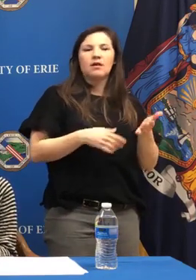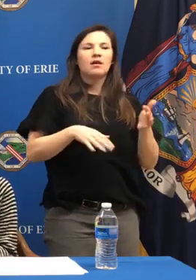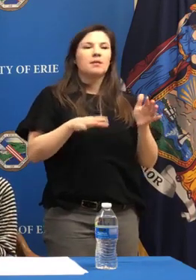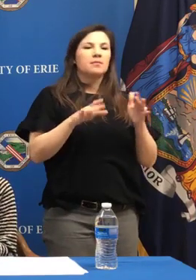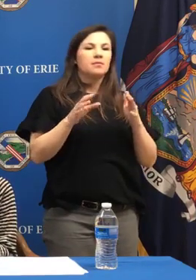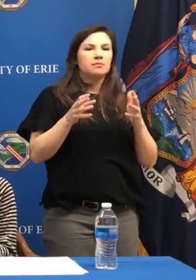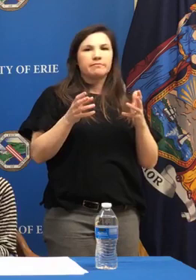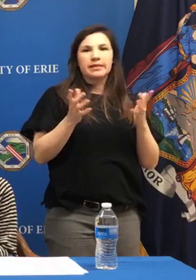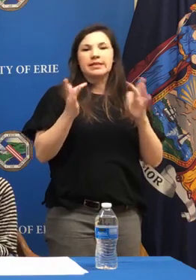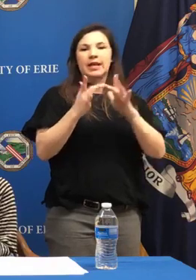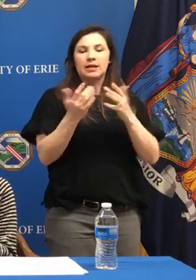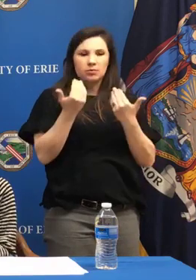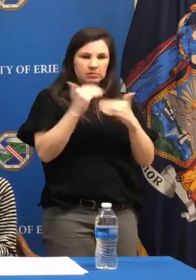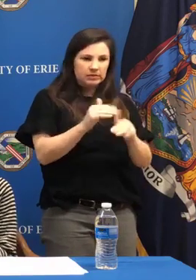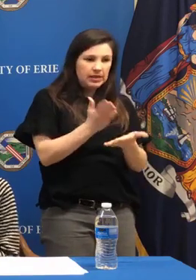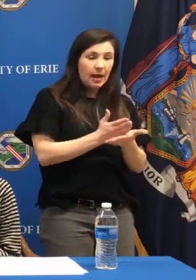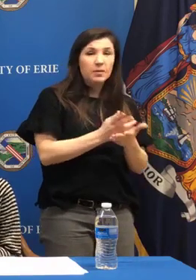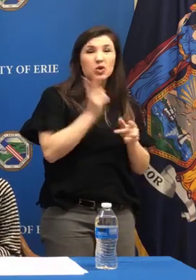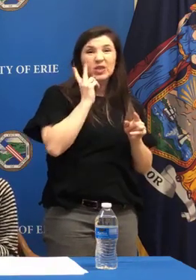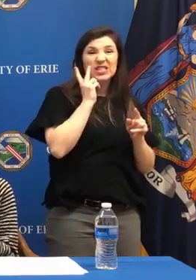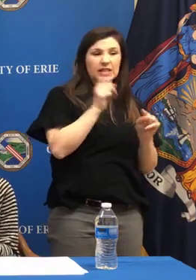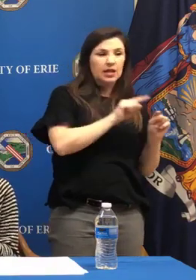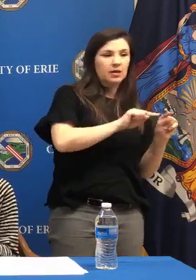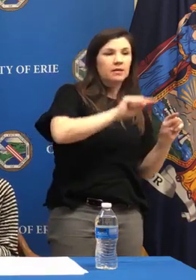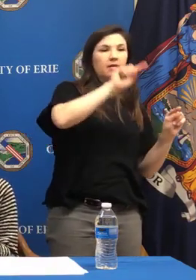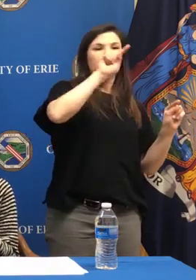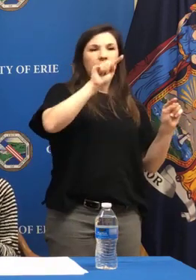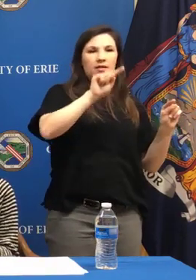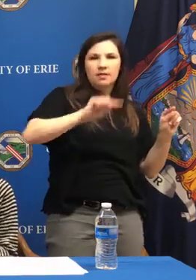a situation where we have another spike. So,